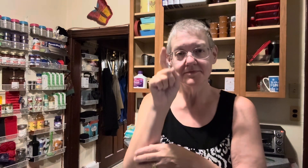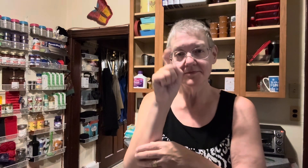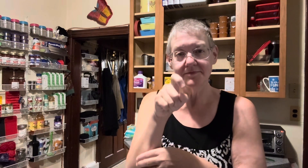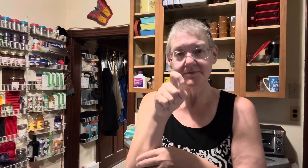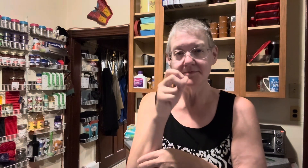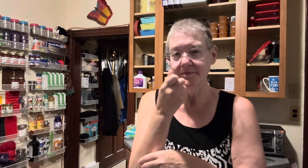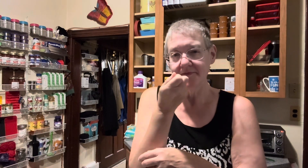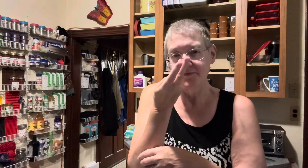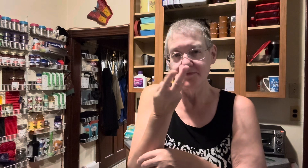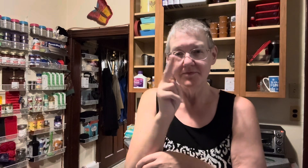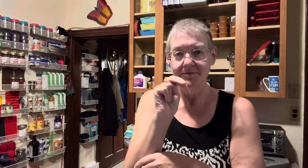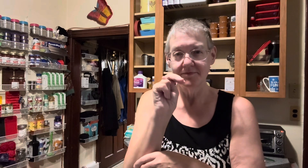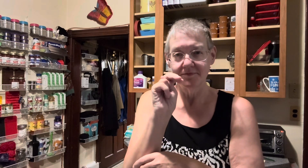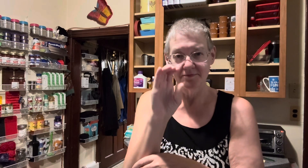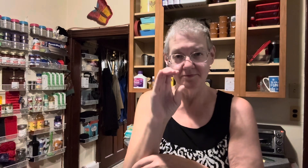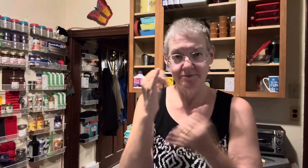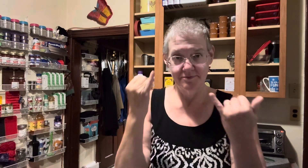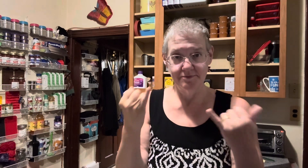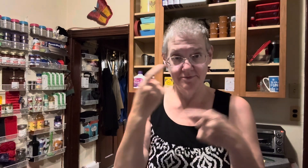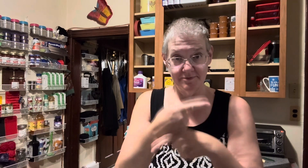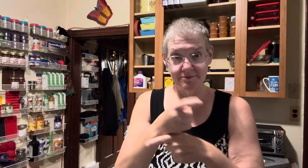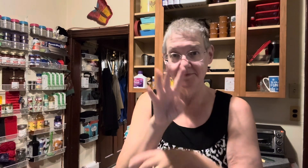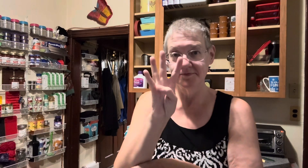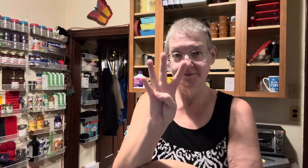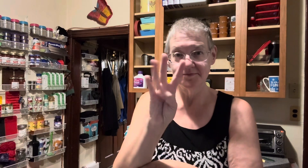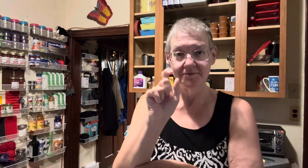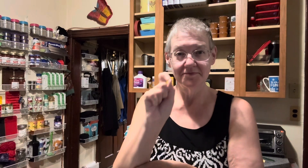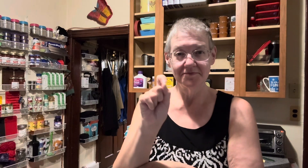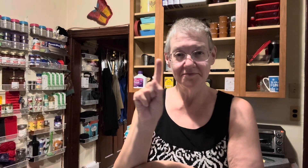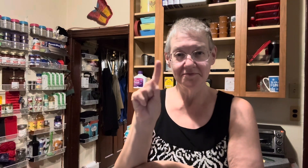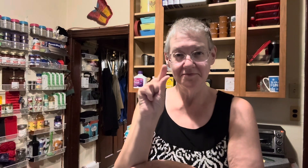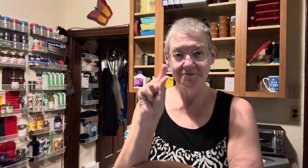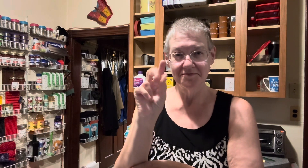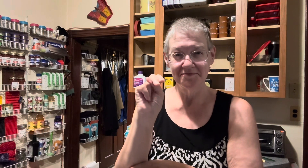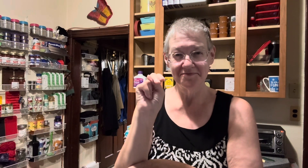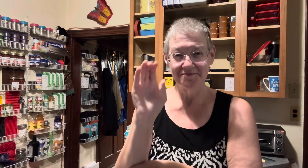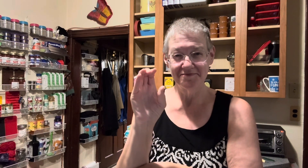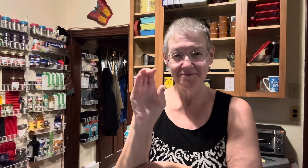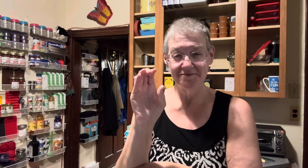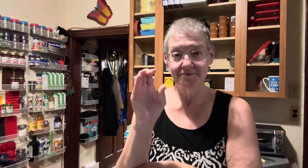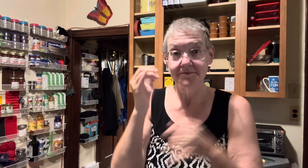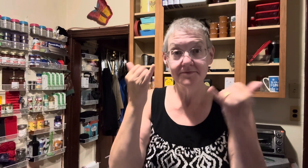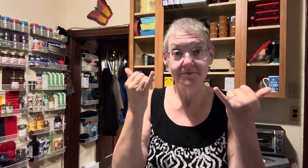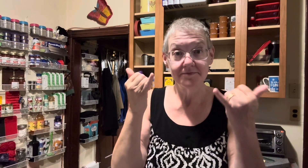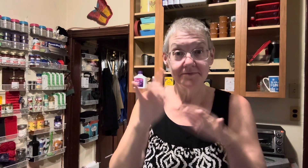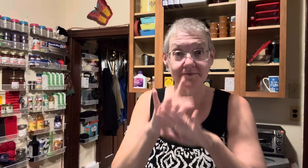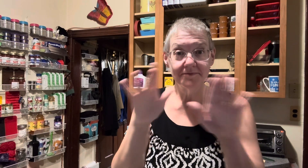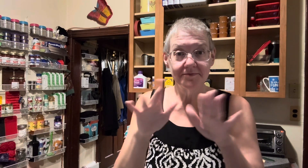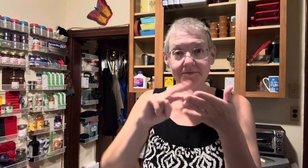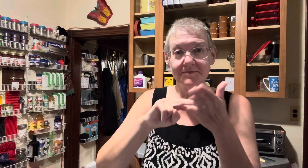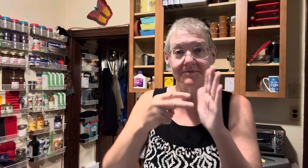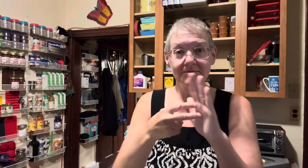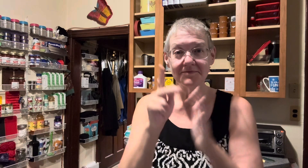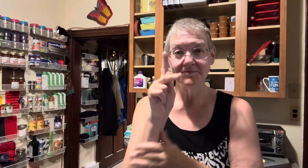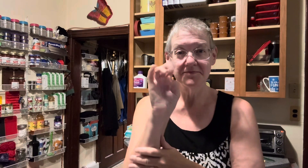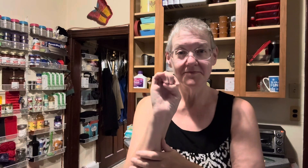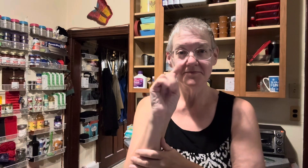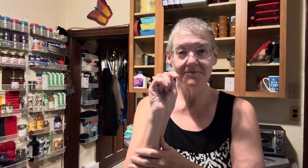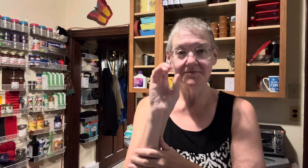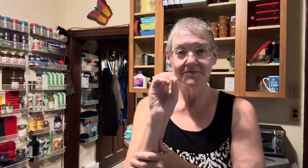to keep breakfast as few net carbs as possible. So today's breakfast is 4.1 grams of net carbs. And it's Sunday,